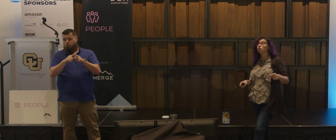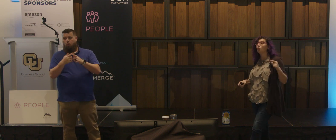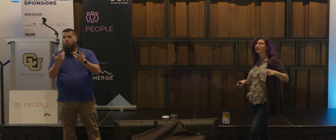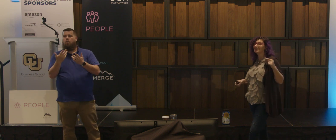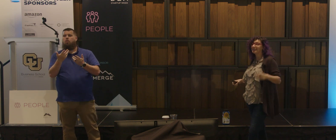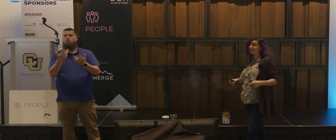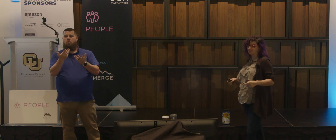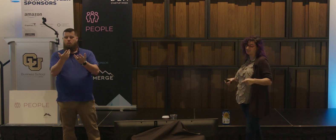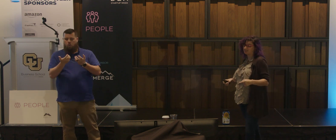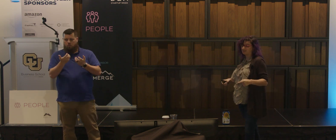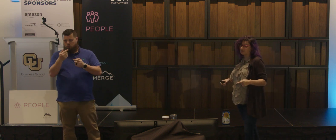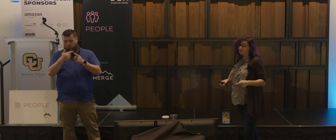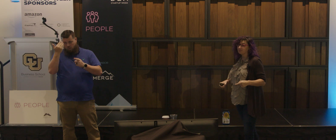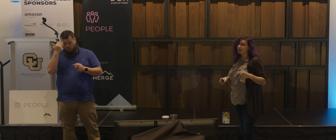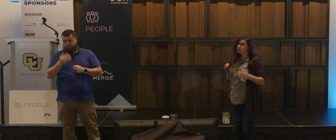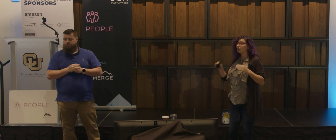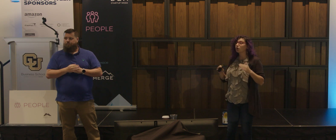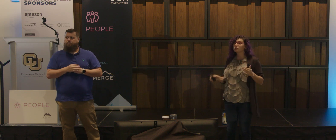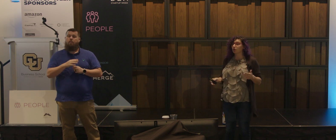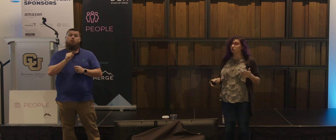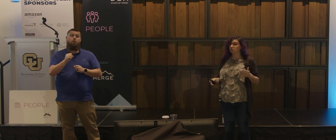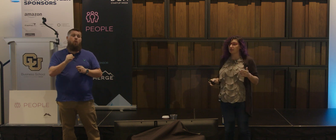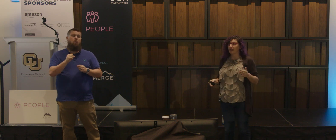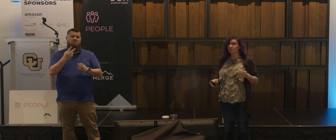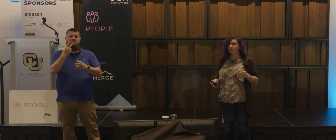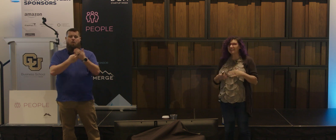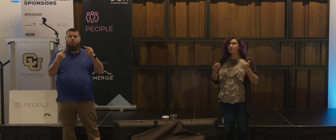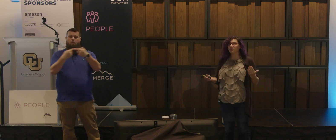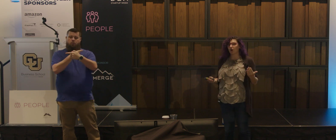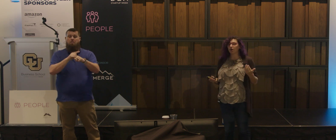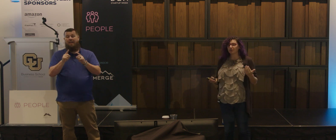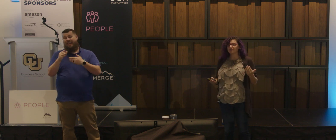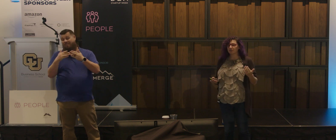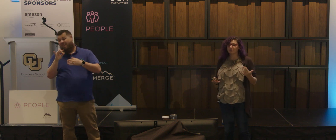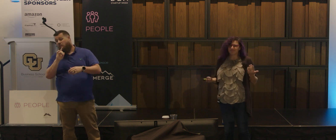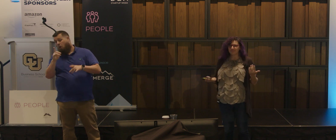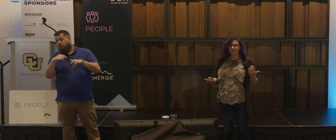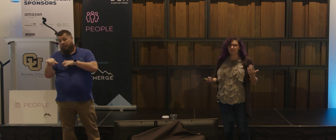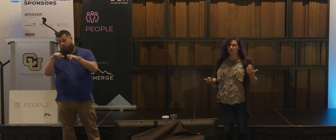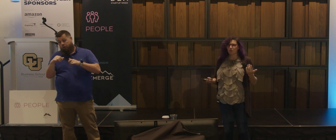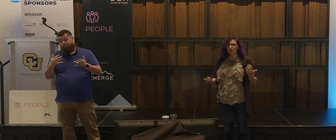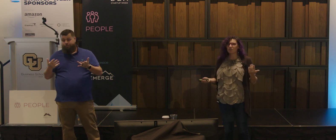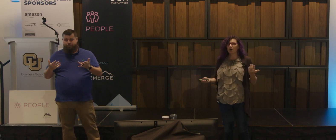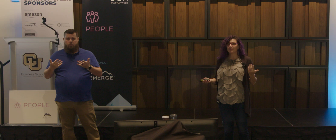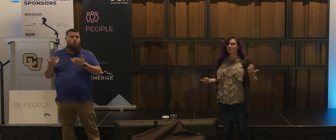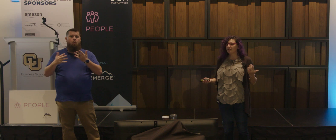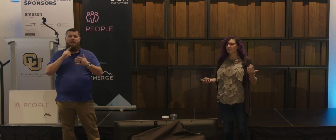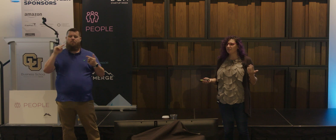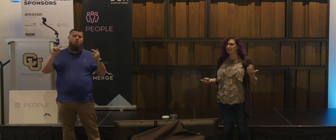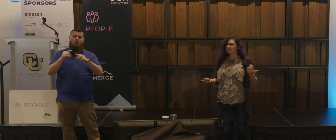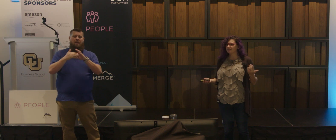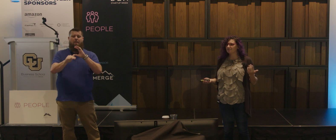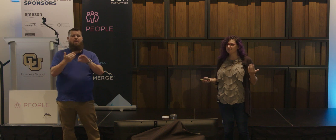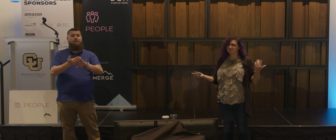information you want to get. And so it goes in both directions on that. But even if they are pretty standard, what's the harm in emailing